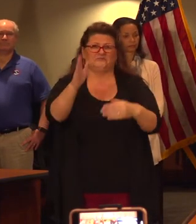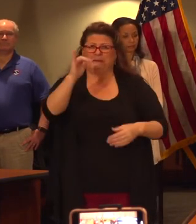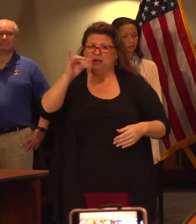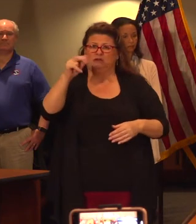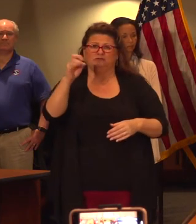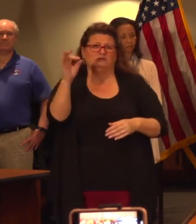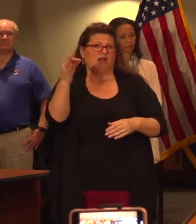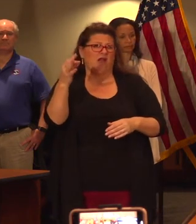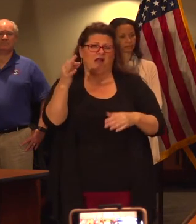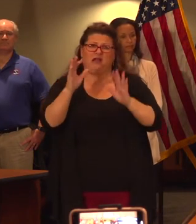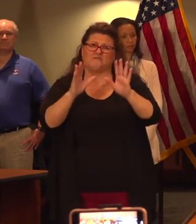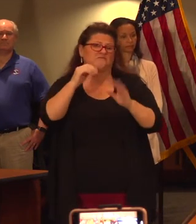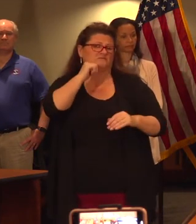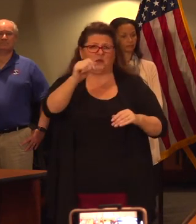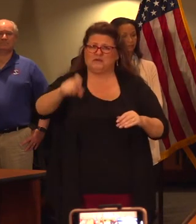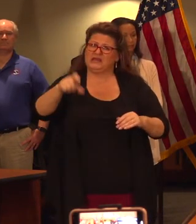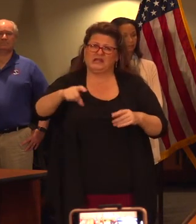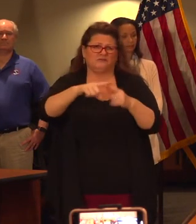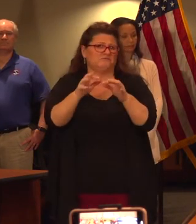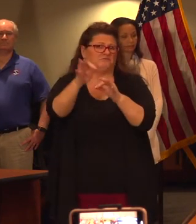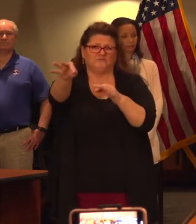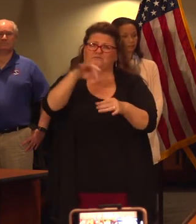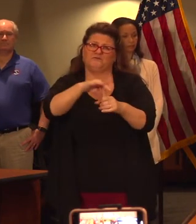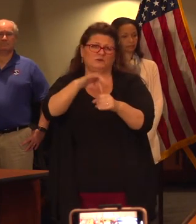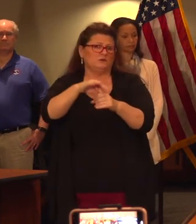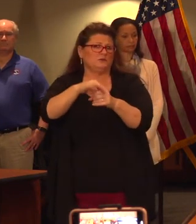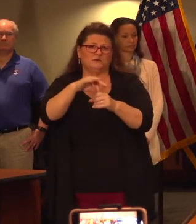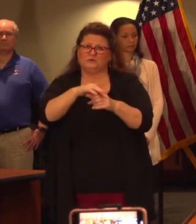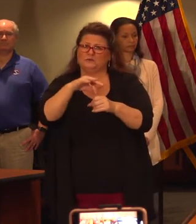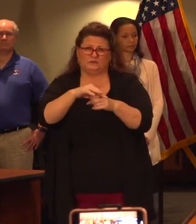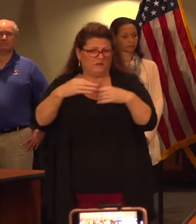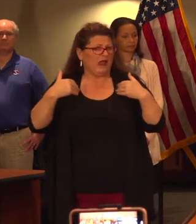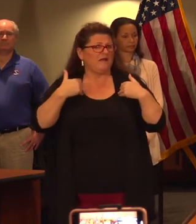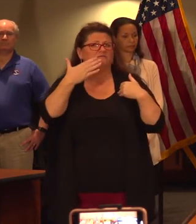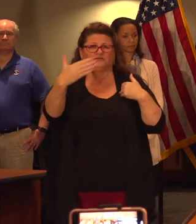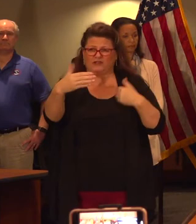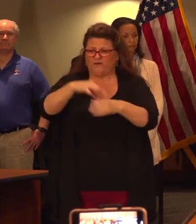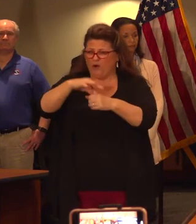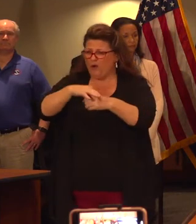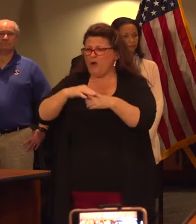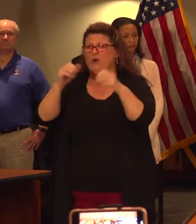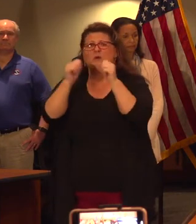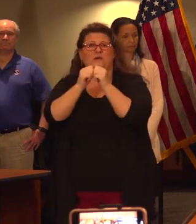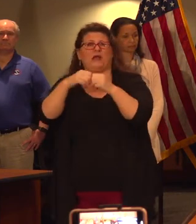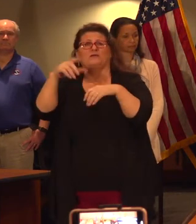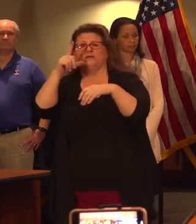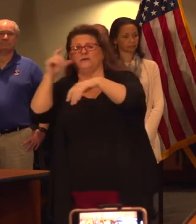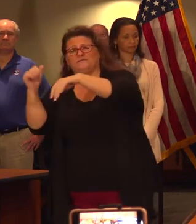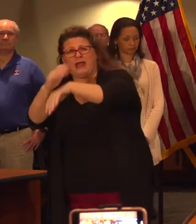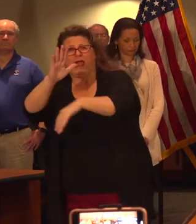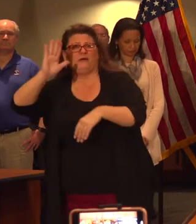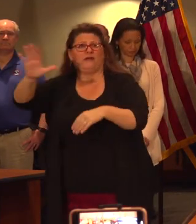by then. So there's no reason to do that. We have current voting methods with absentee voting and those things that if